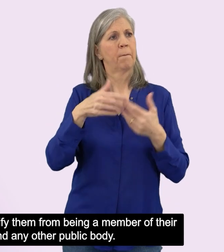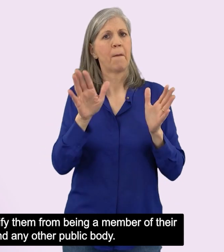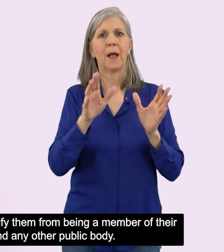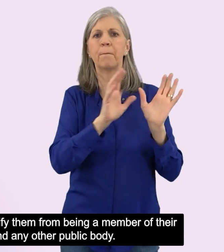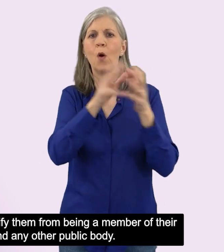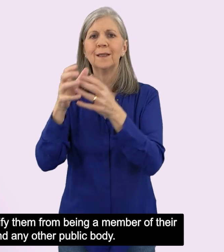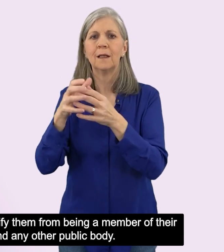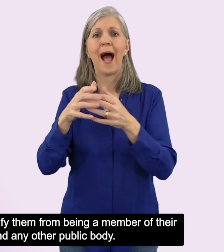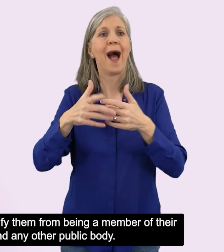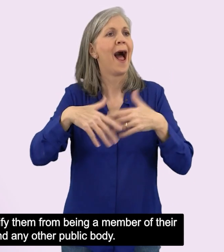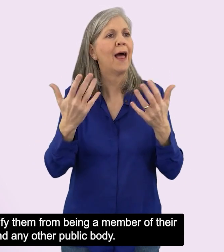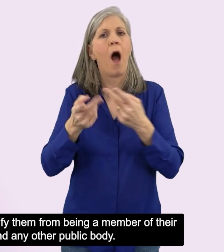other public body.